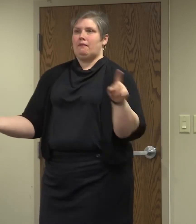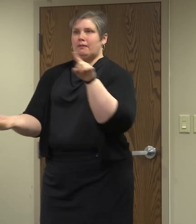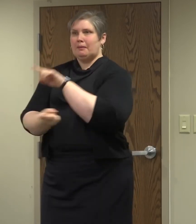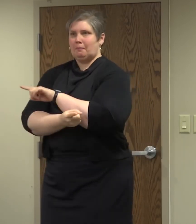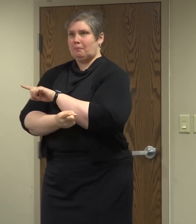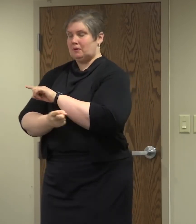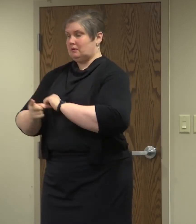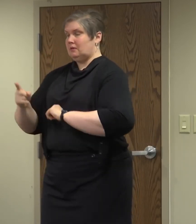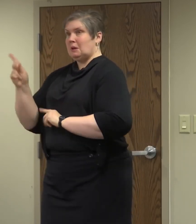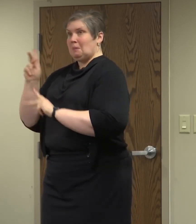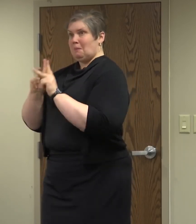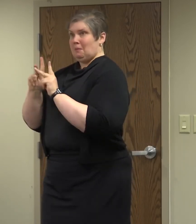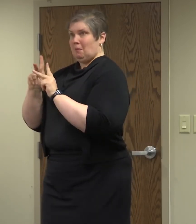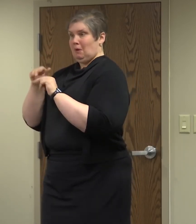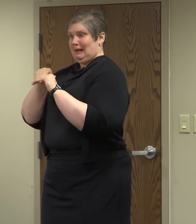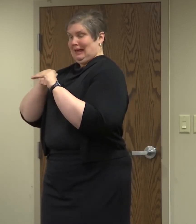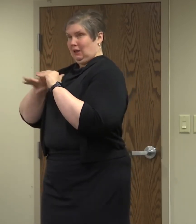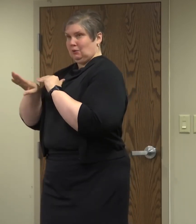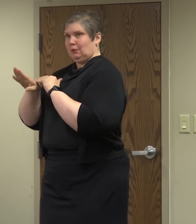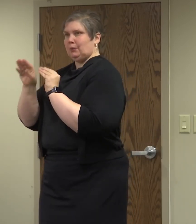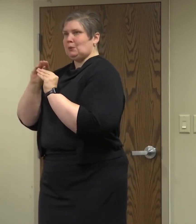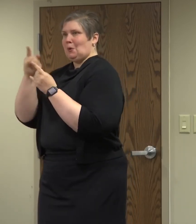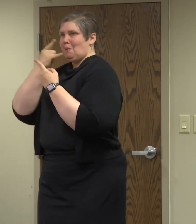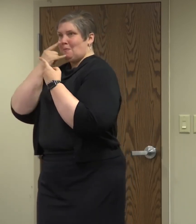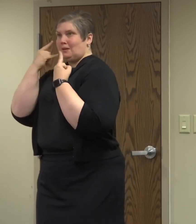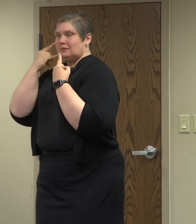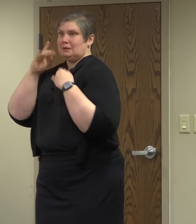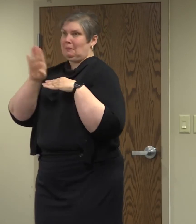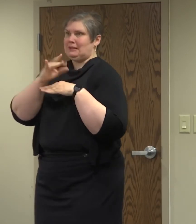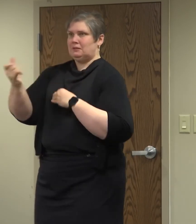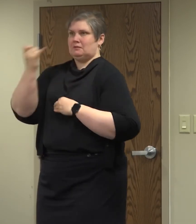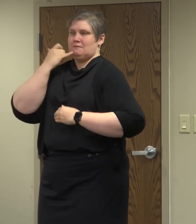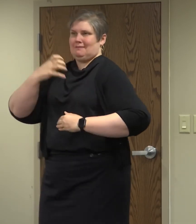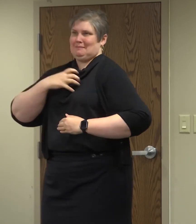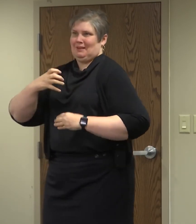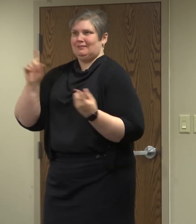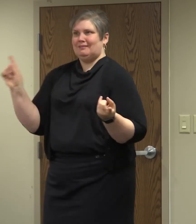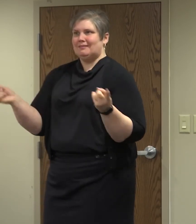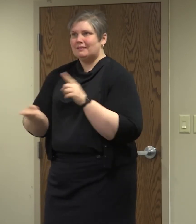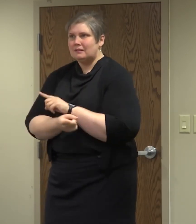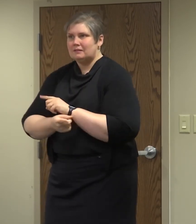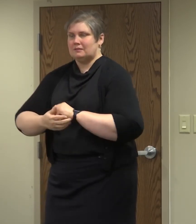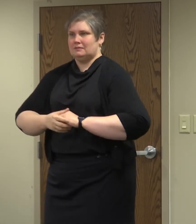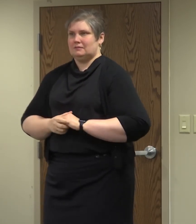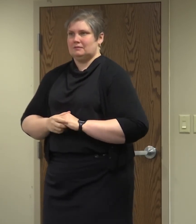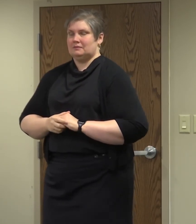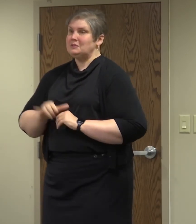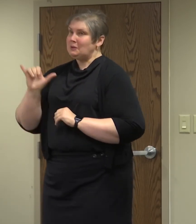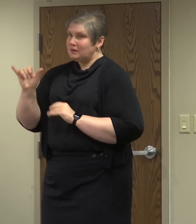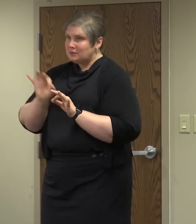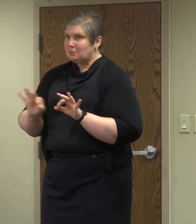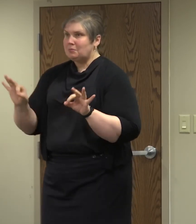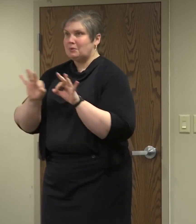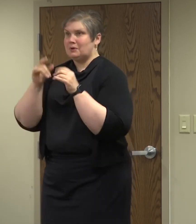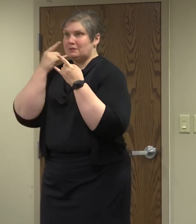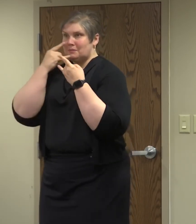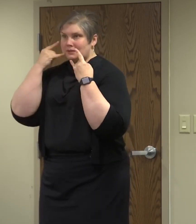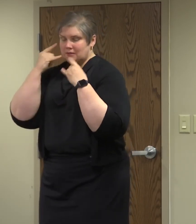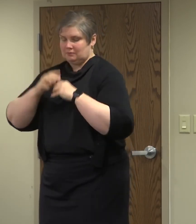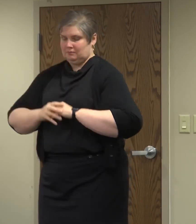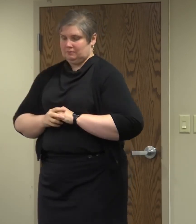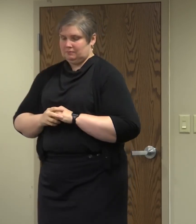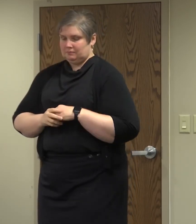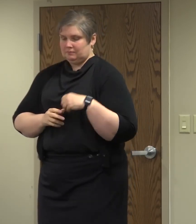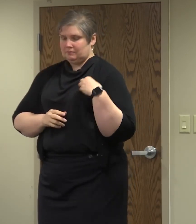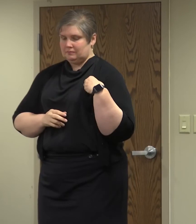Indoor masking is necessary given our high transmission rate. Isolating when sick. I think it's disheartening to find out